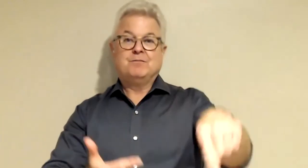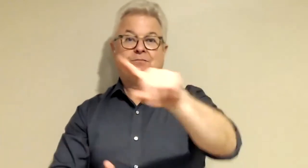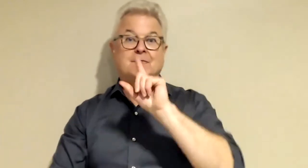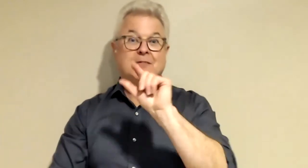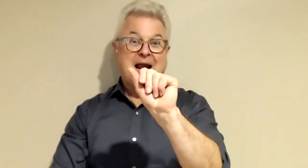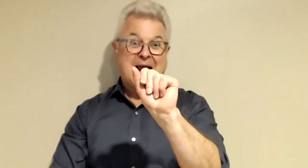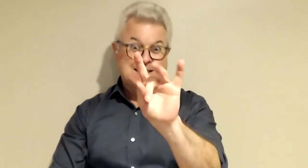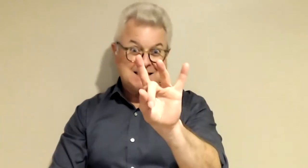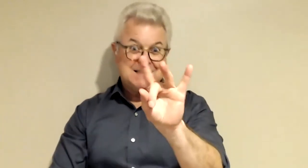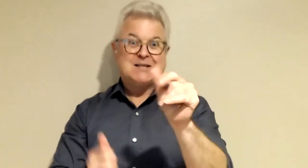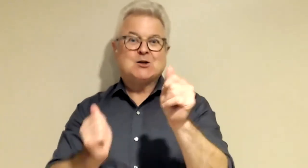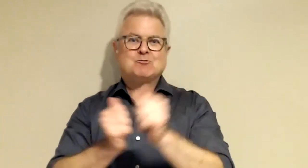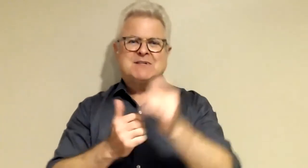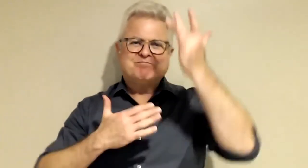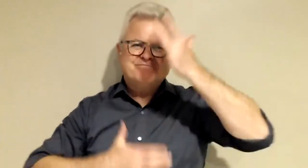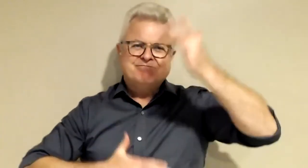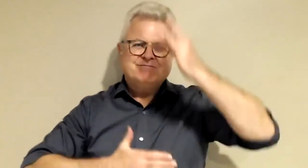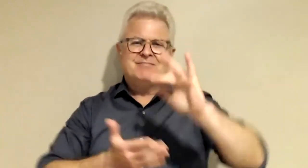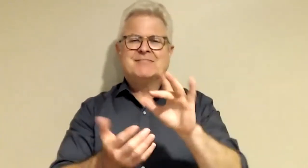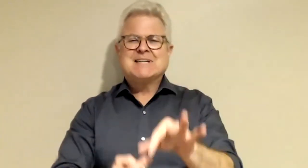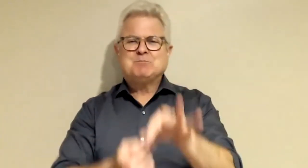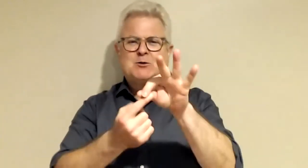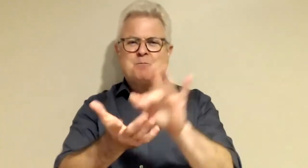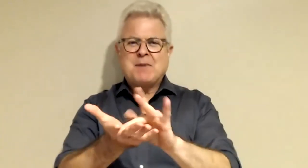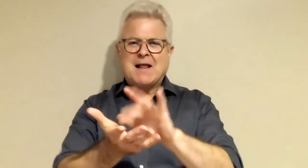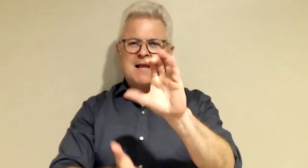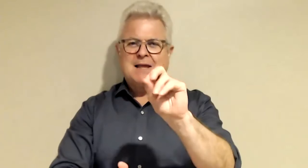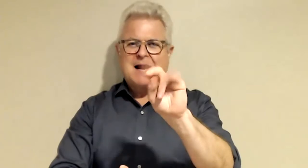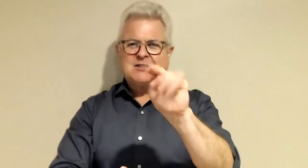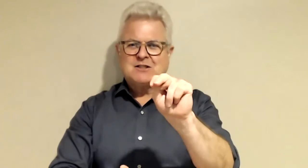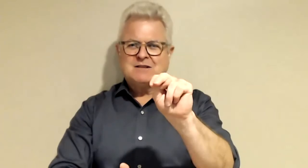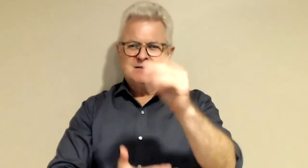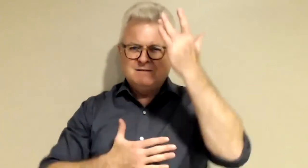years or older, or you are 18 with underlying medical conditions,